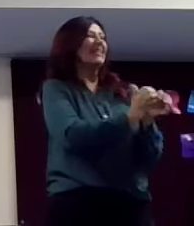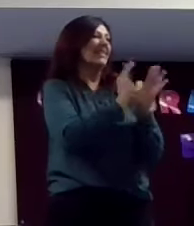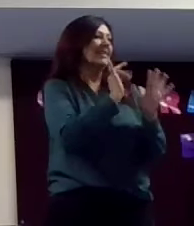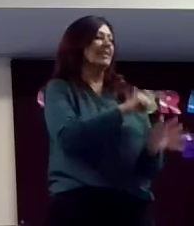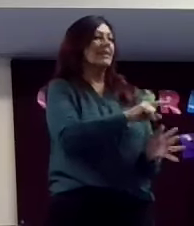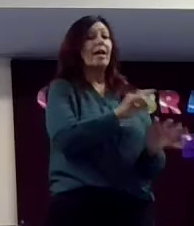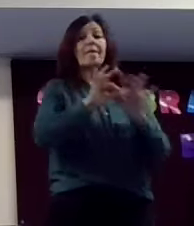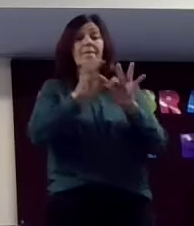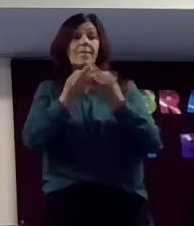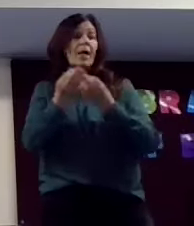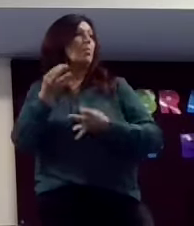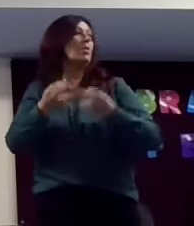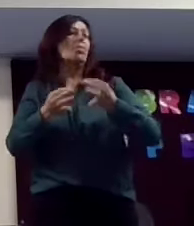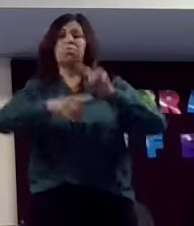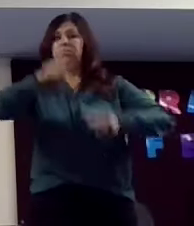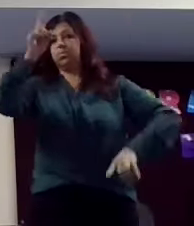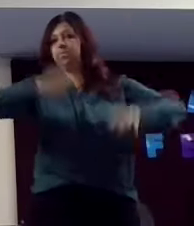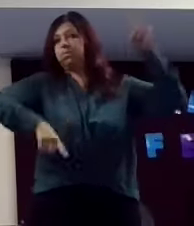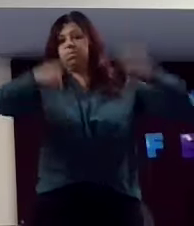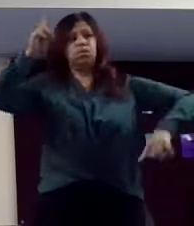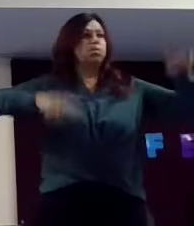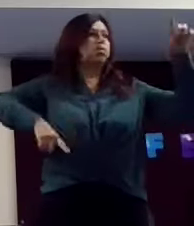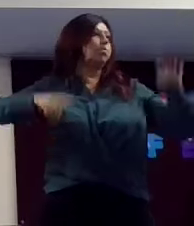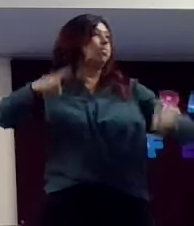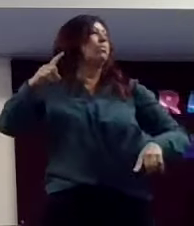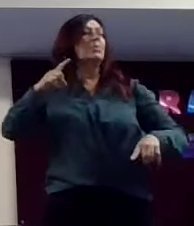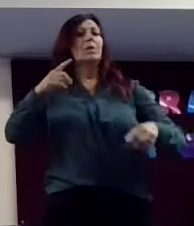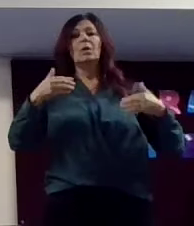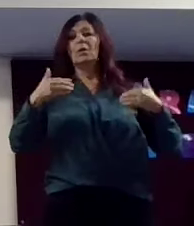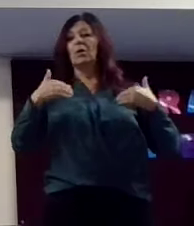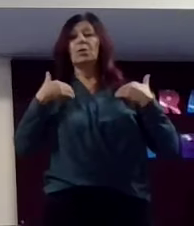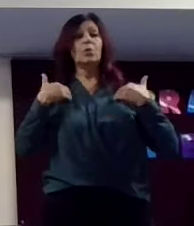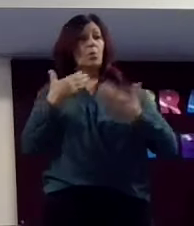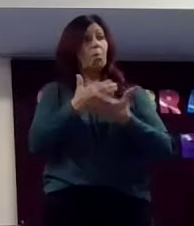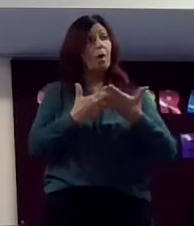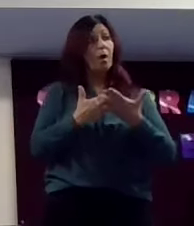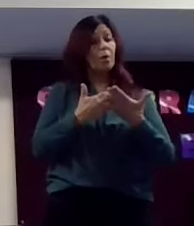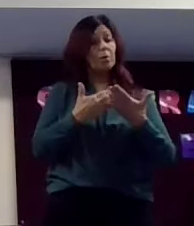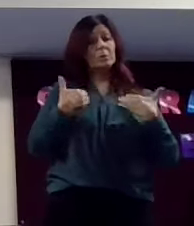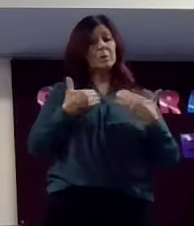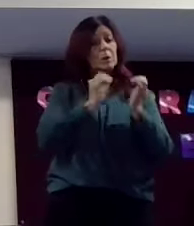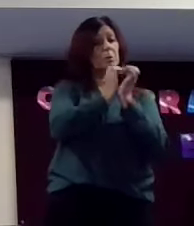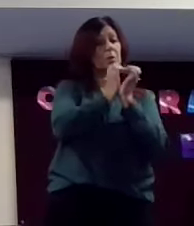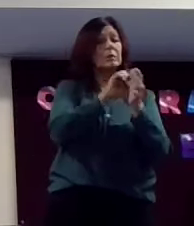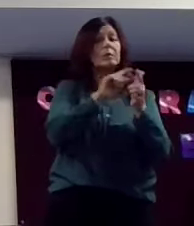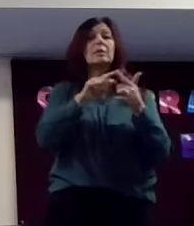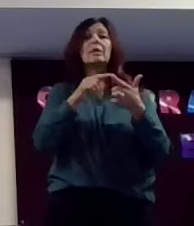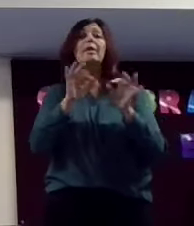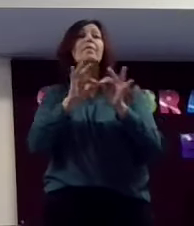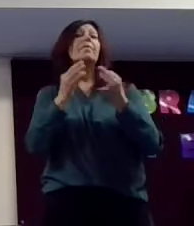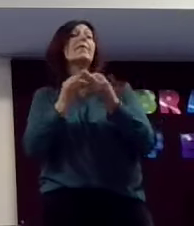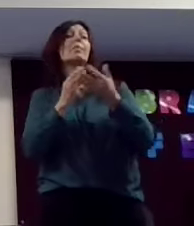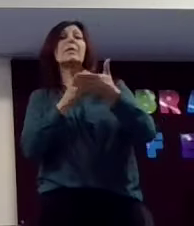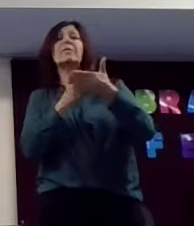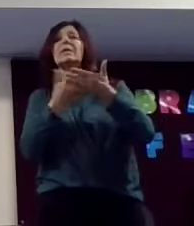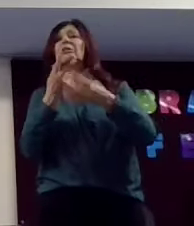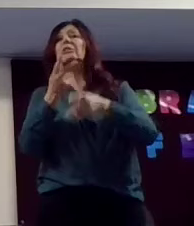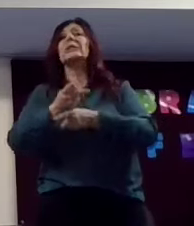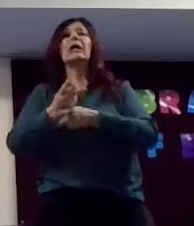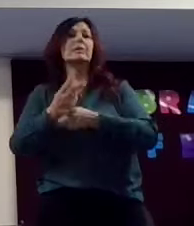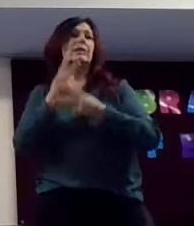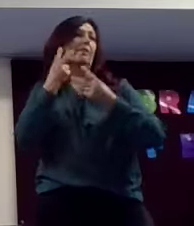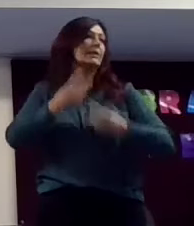occur. Family court, it's a variety of things. There's youth part, which is juvenile arrests. There's family offense petitions. There's custody